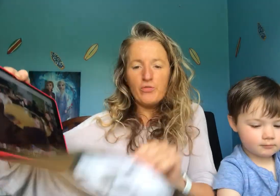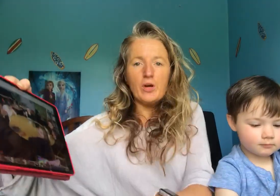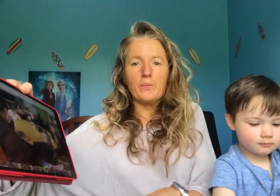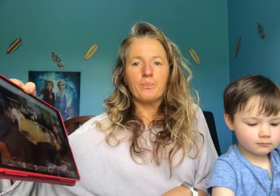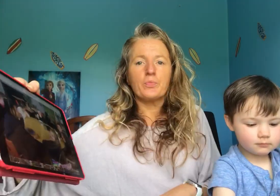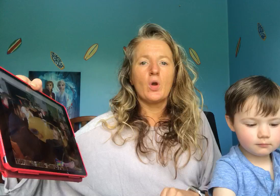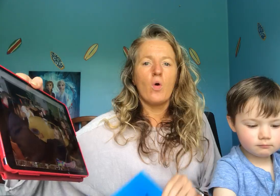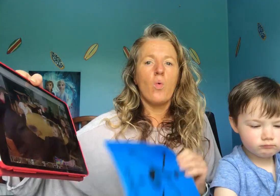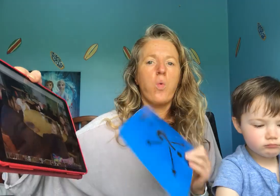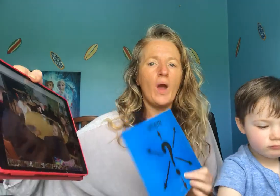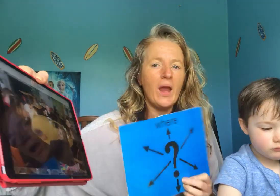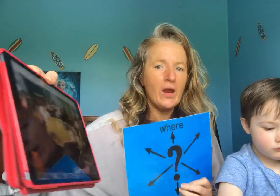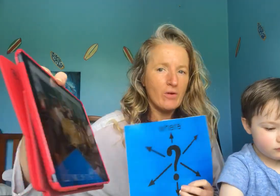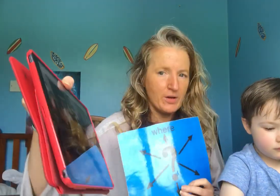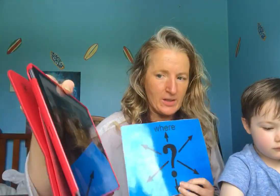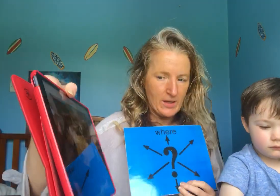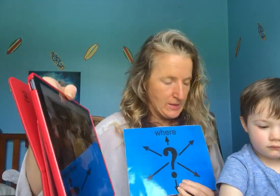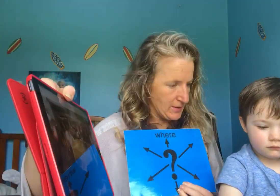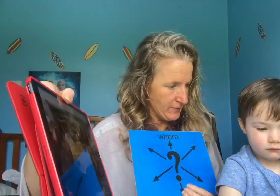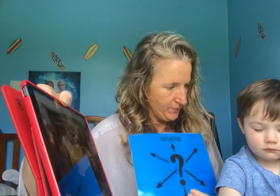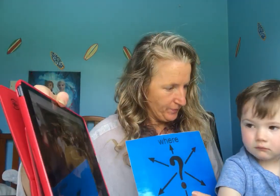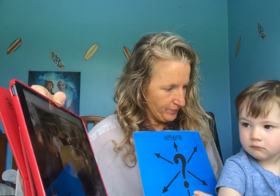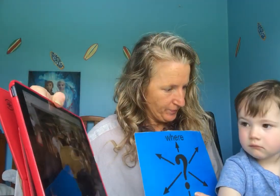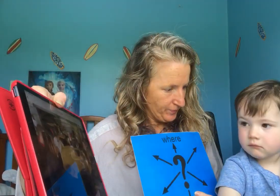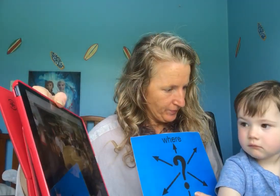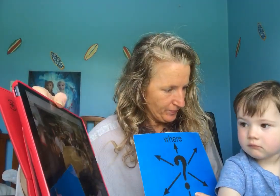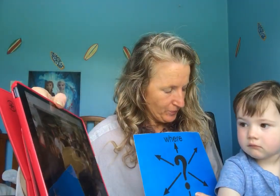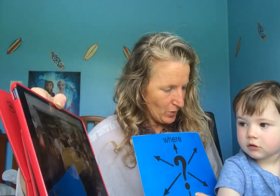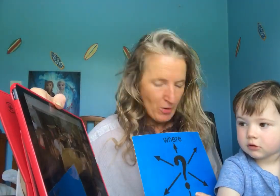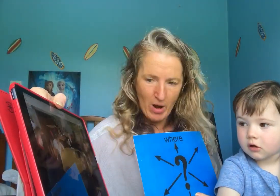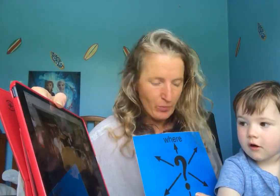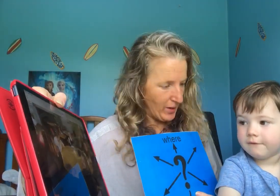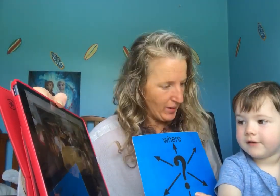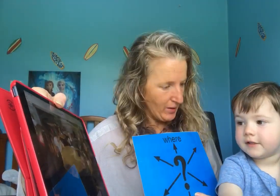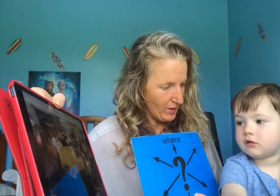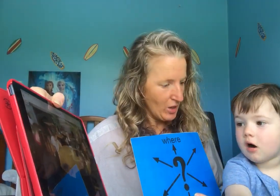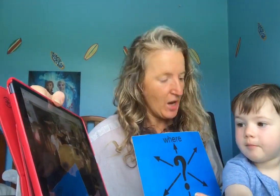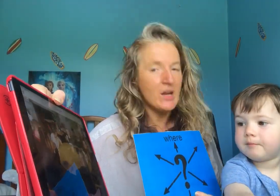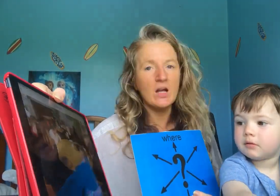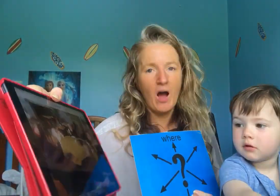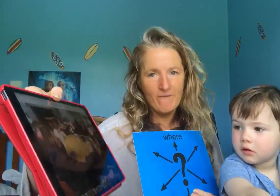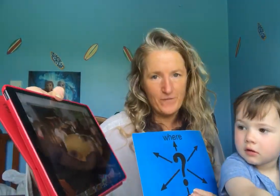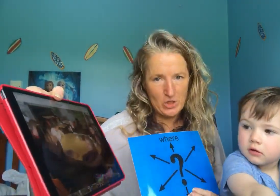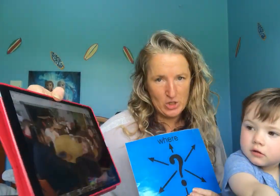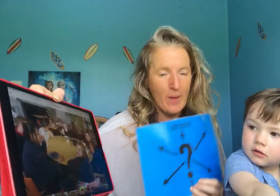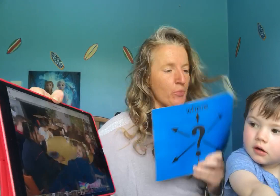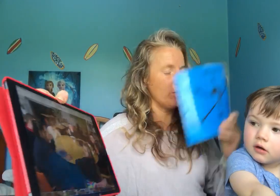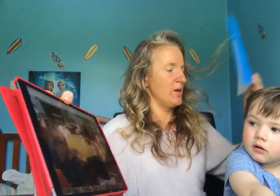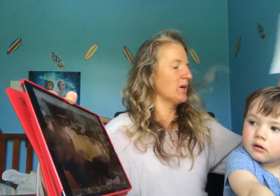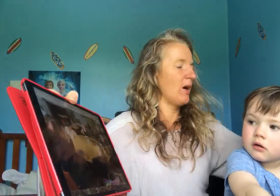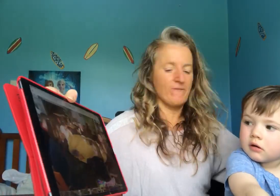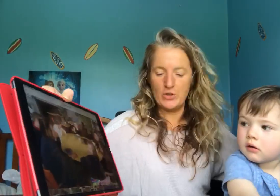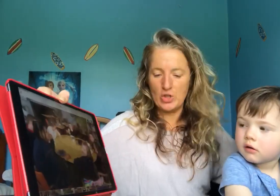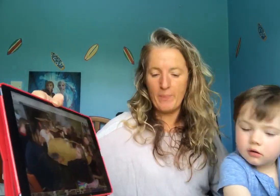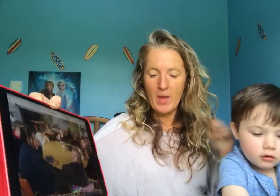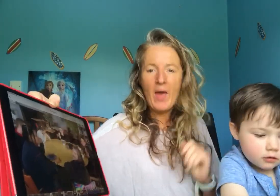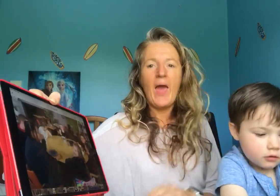Fionn, where are the kids? Where are we? In a coffee shop. We're in a coffee shop.